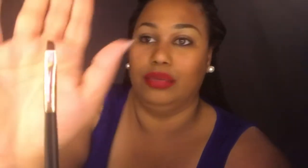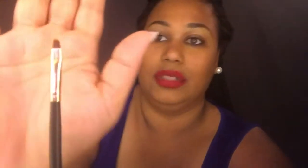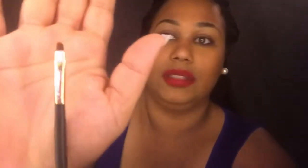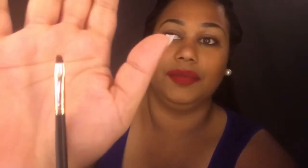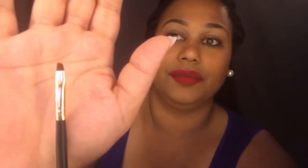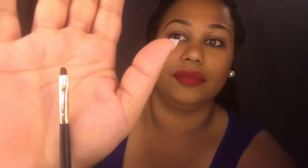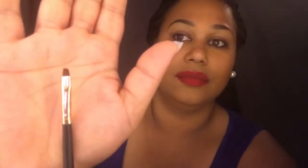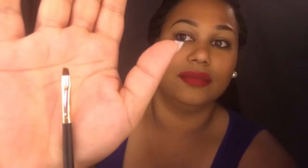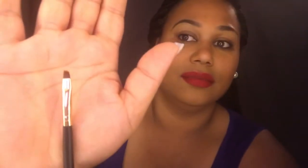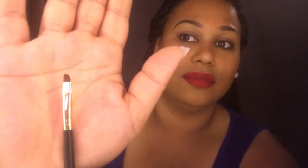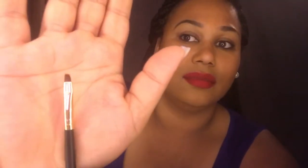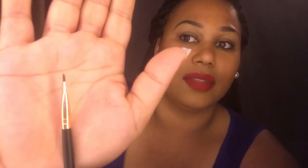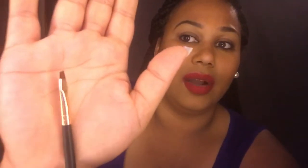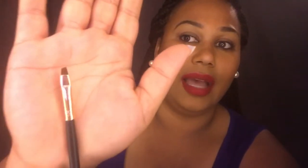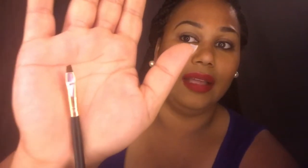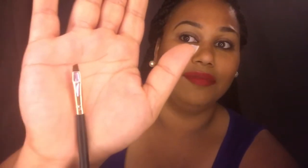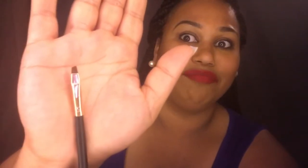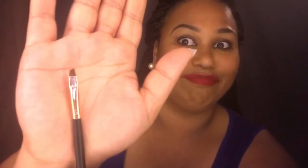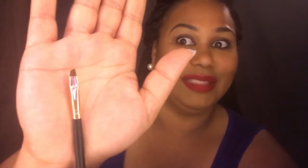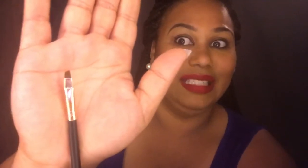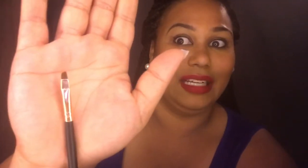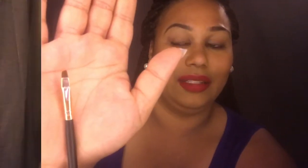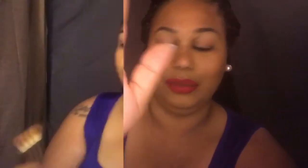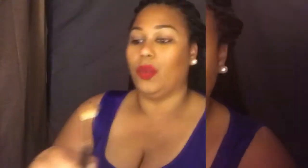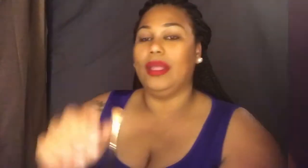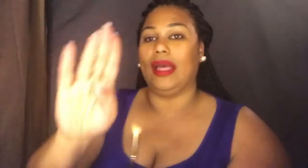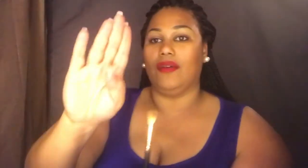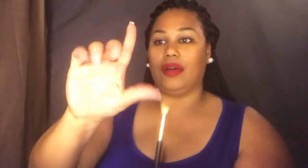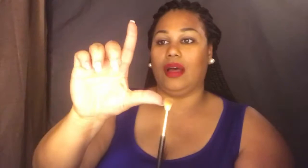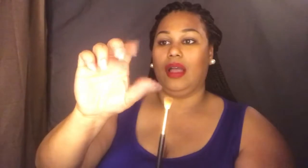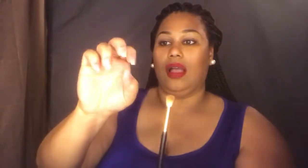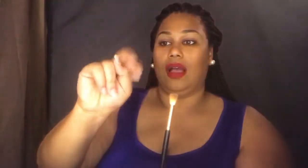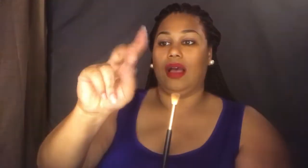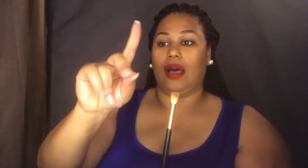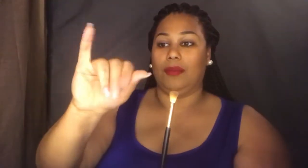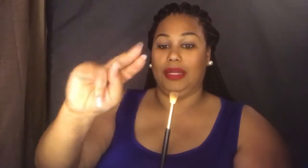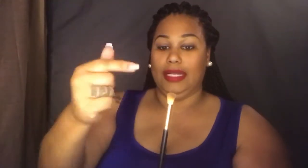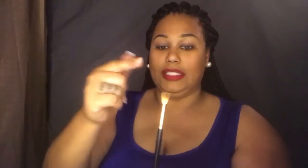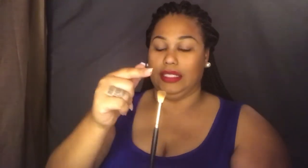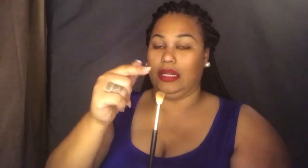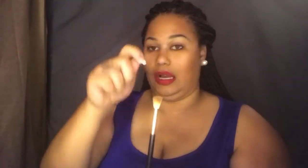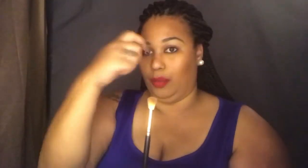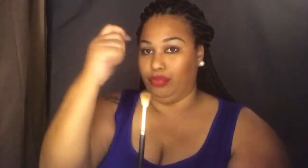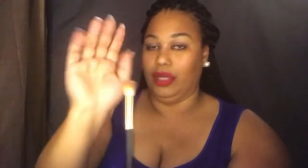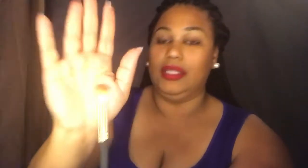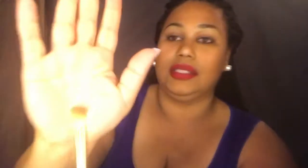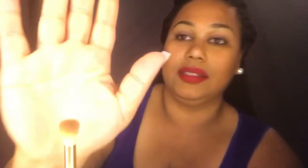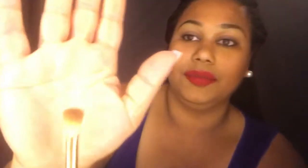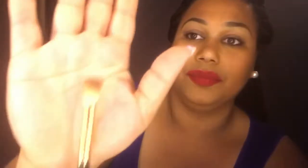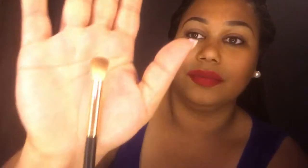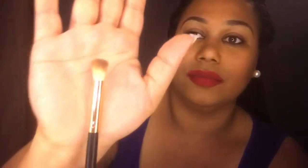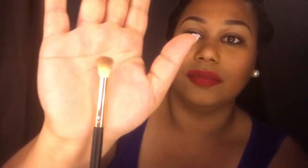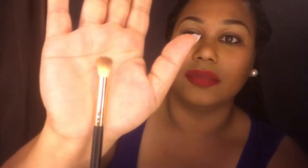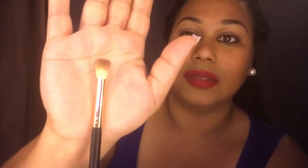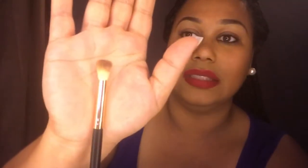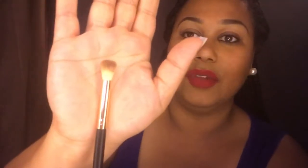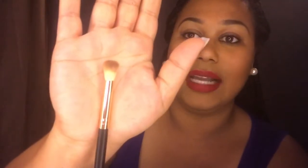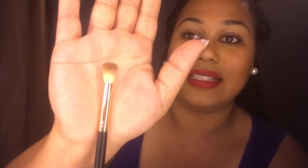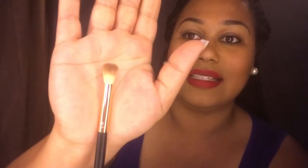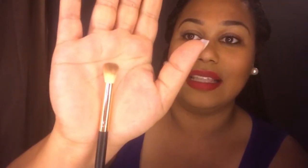brush. Okay? Isn't that cool? We have a blending brush. Let's see if you guys can see